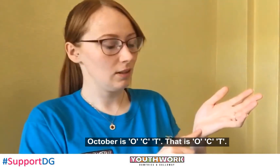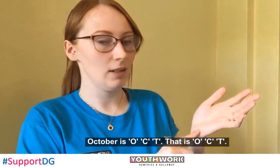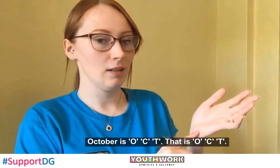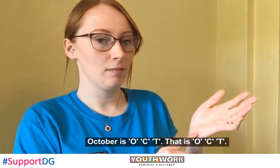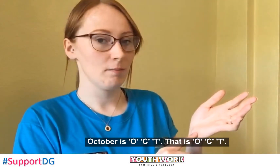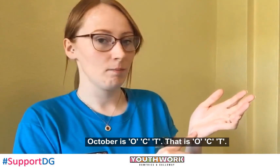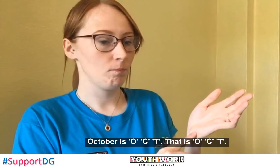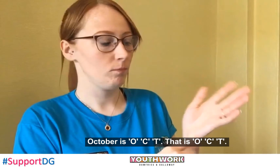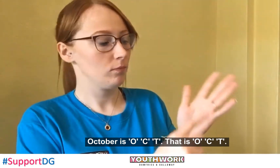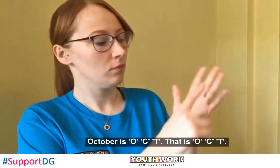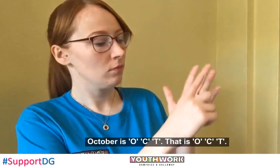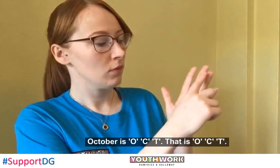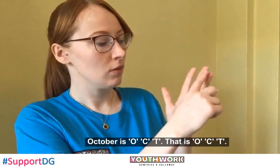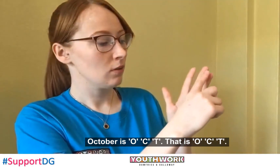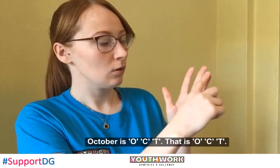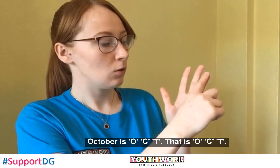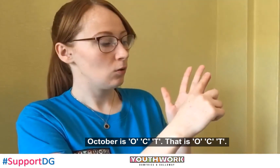O-C-T. So